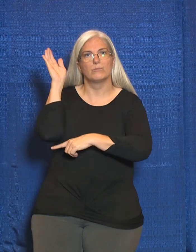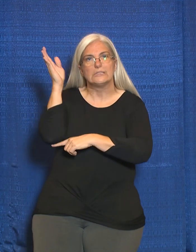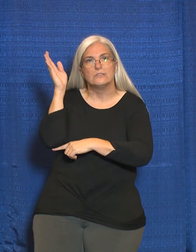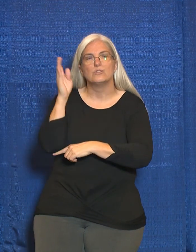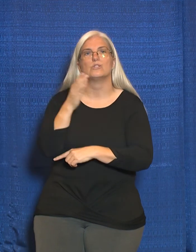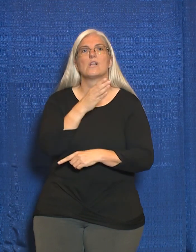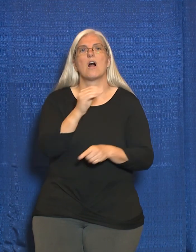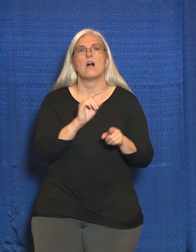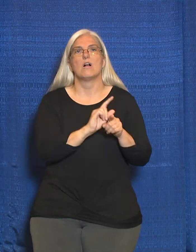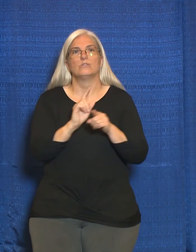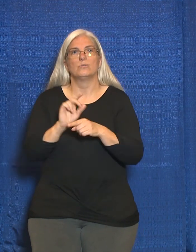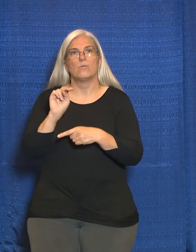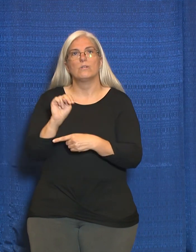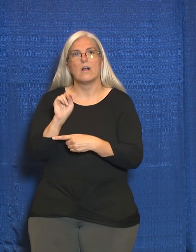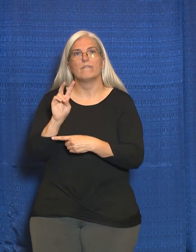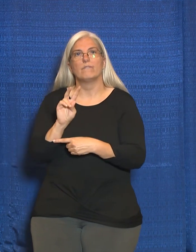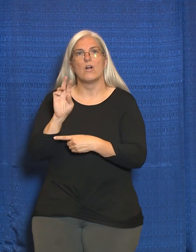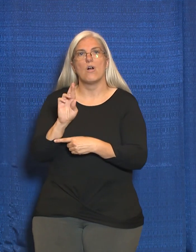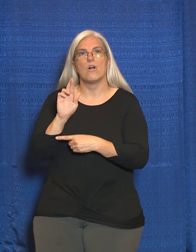Nvra training video.